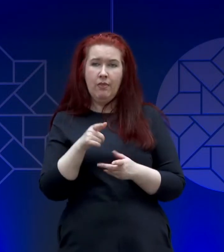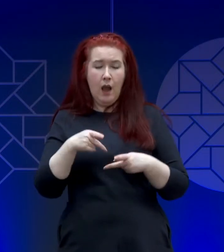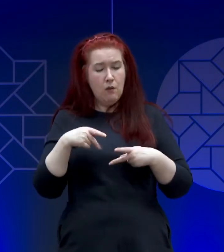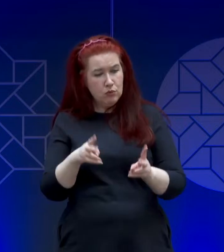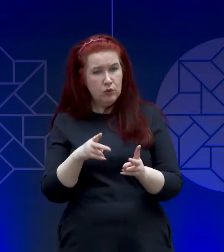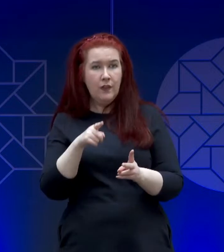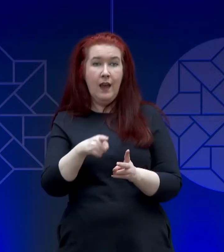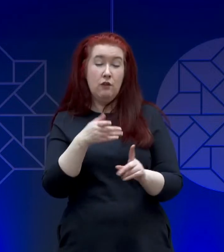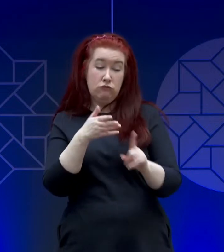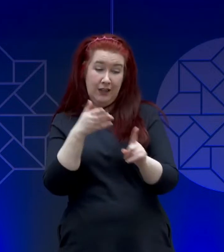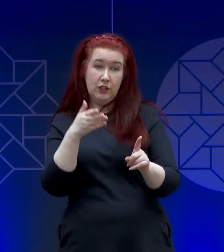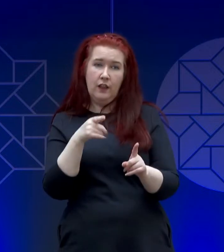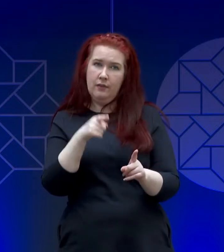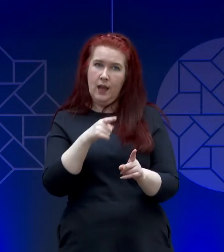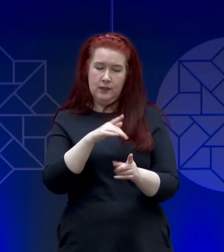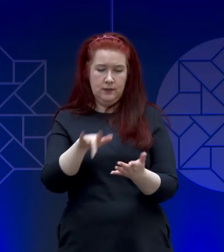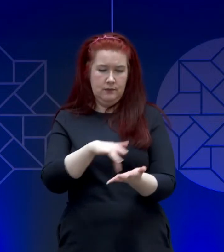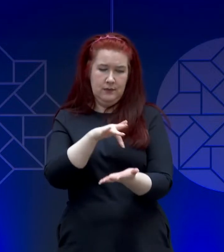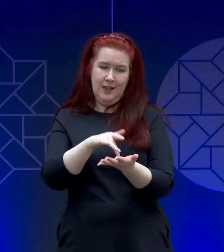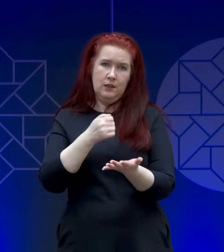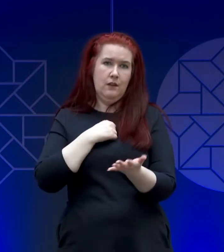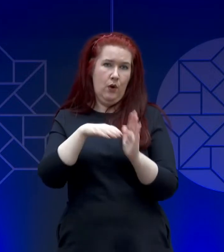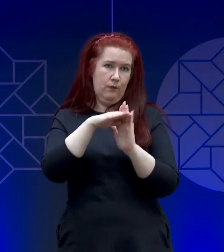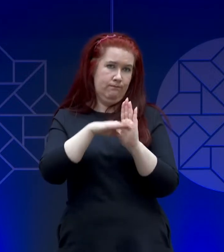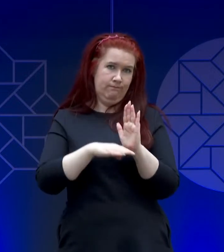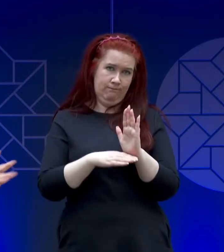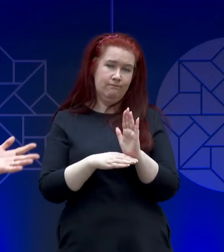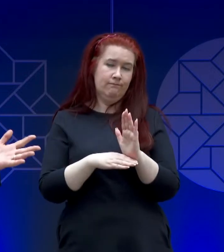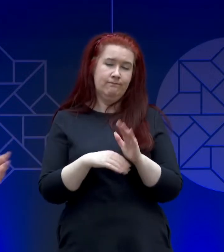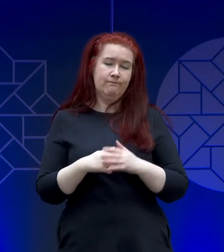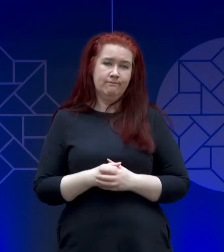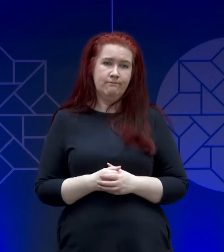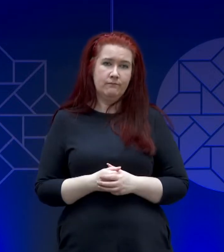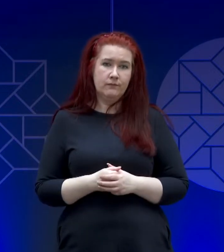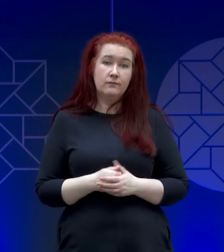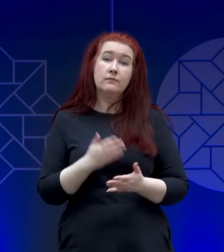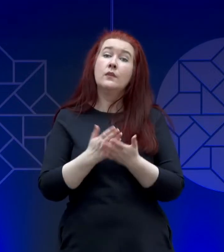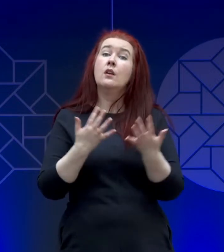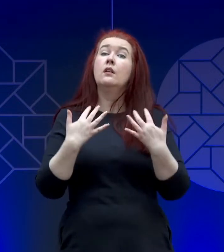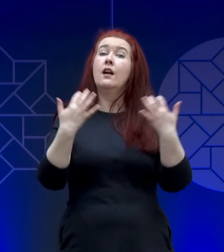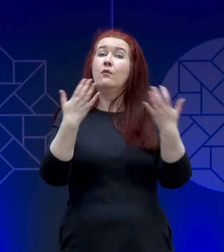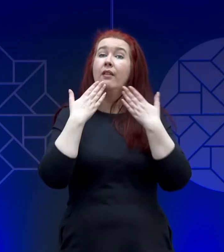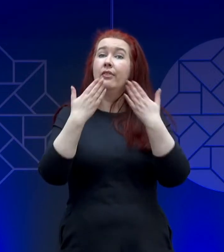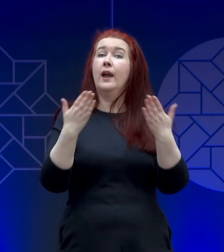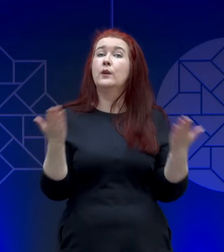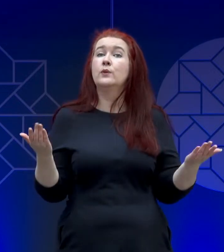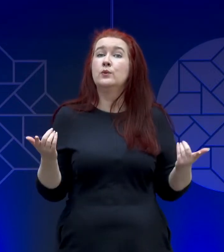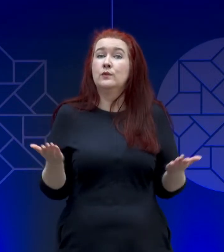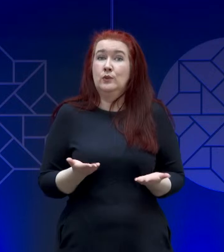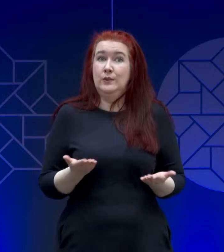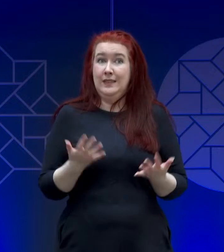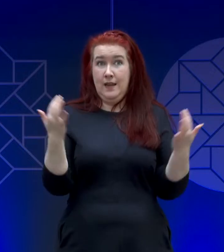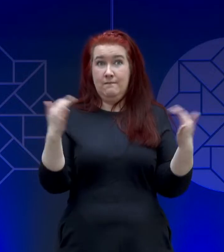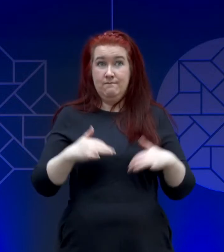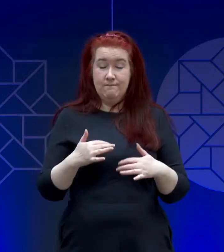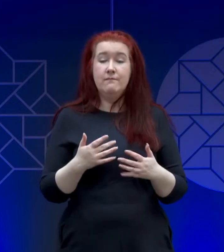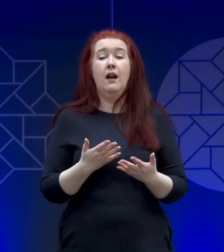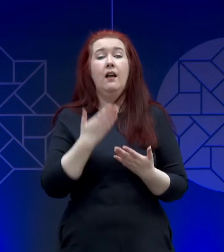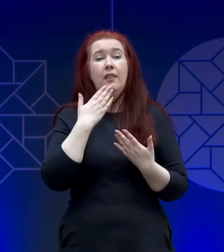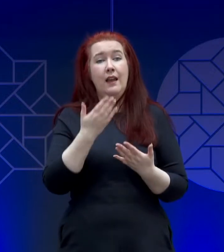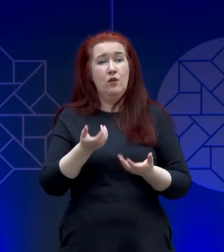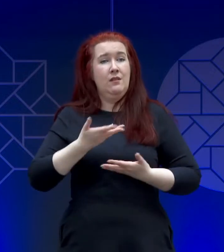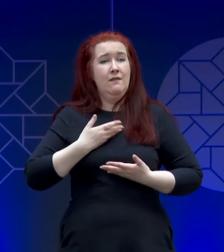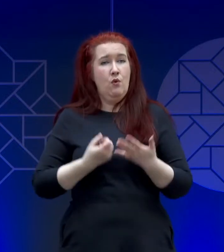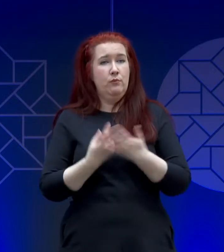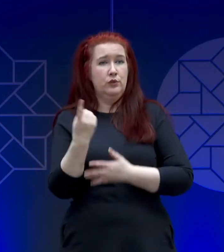will lie at the heart of the approach and the response that the government takes forward. So to everybody, thank you so much for being here this morning and for giving me the opportunity